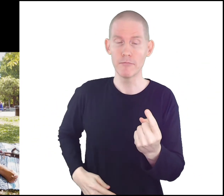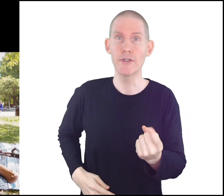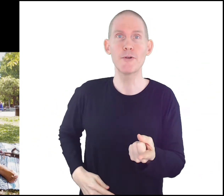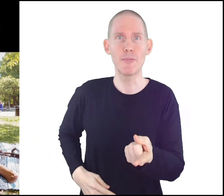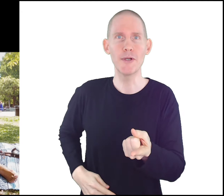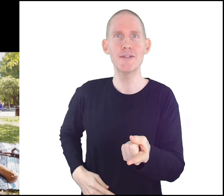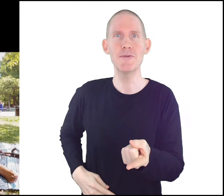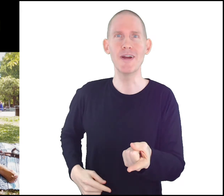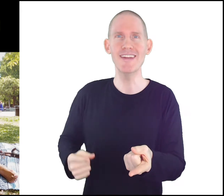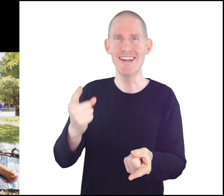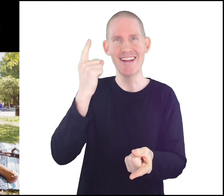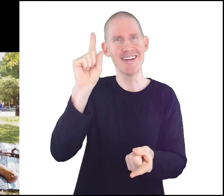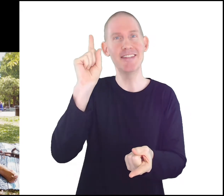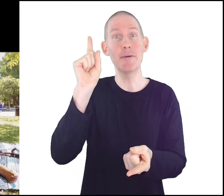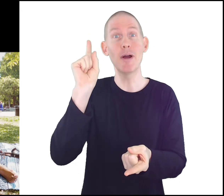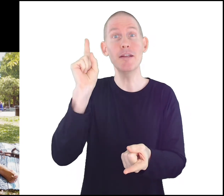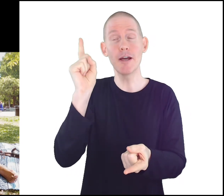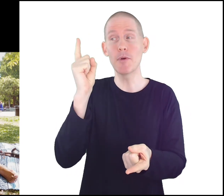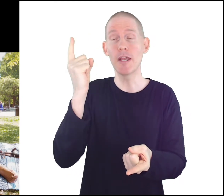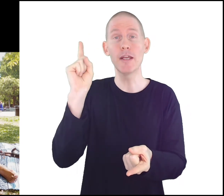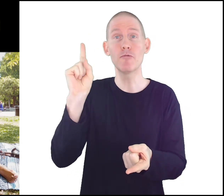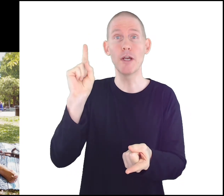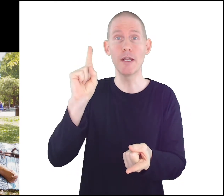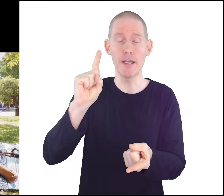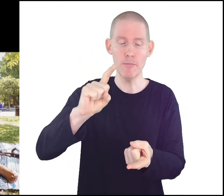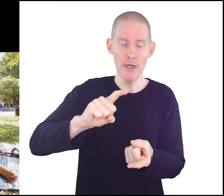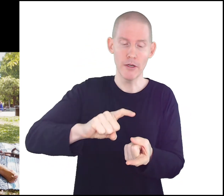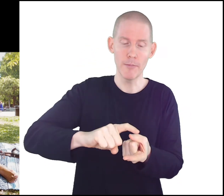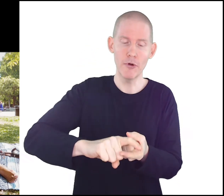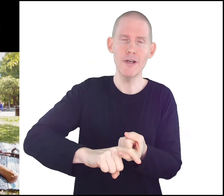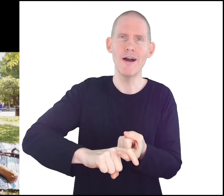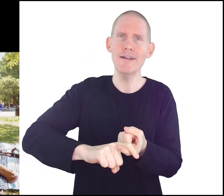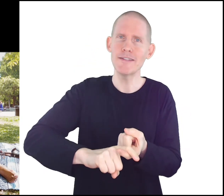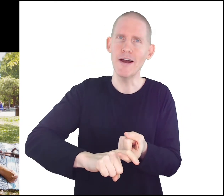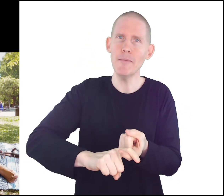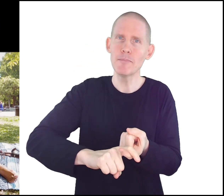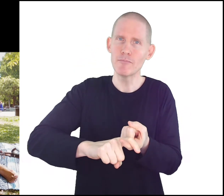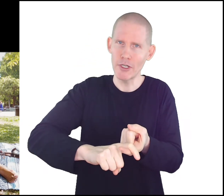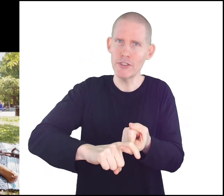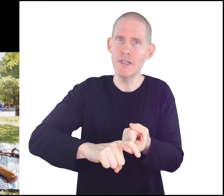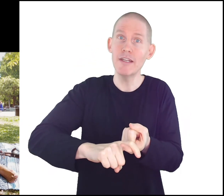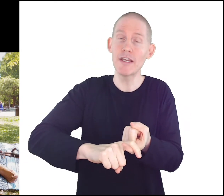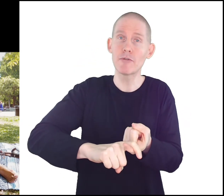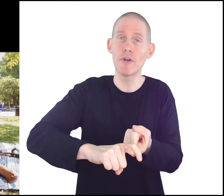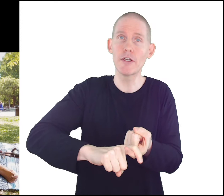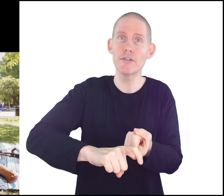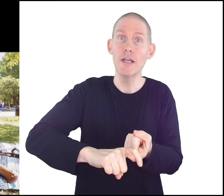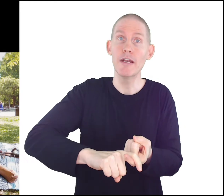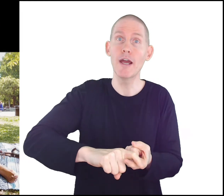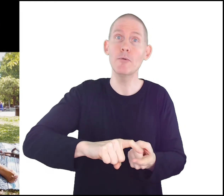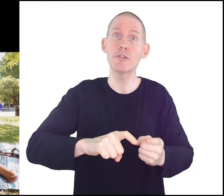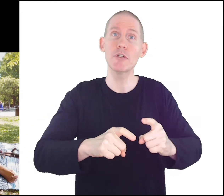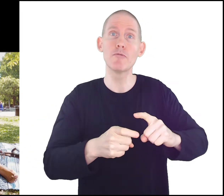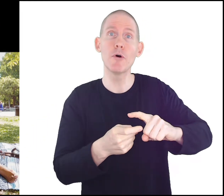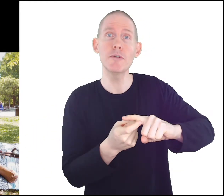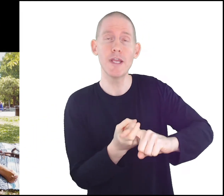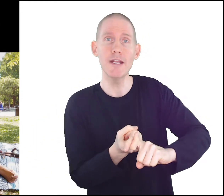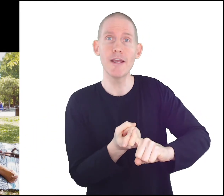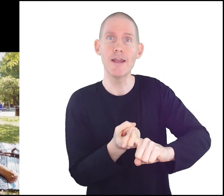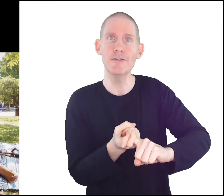finger pointing away. I'm going to take my dominant hand, right hand, going to put it on top, touching the index fingers. Now we're just going to rotate and do